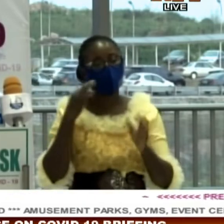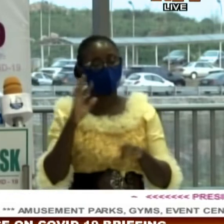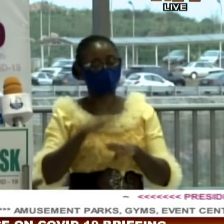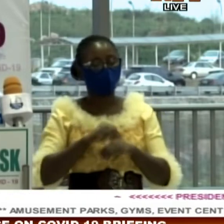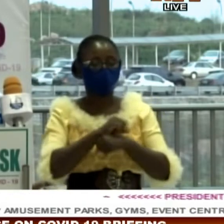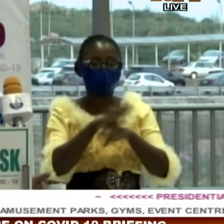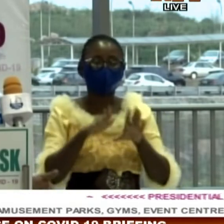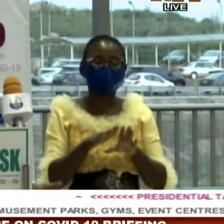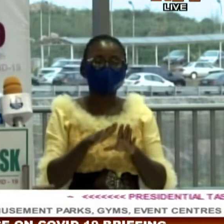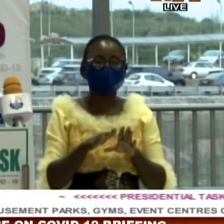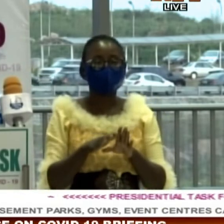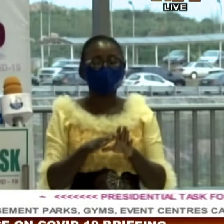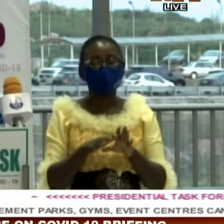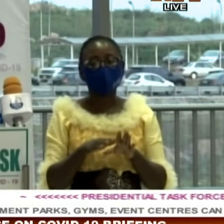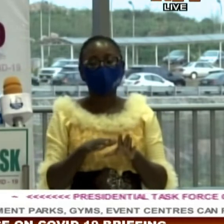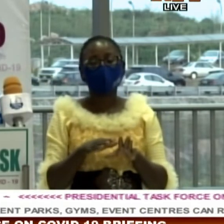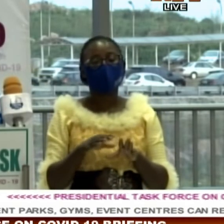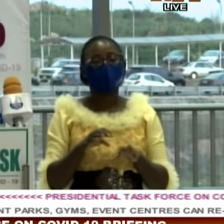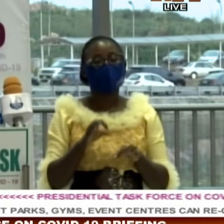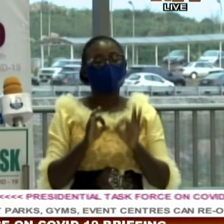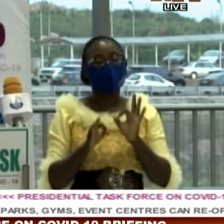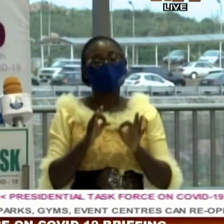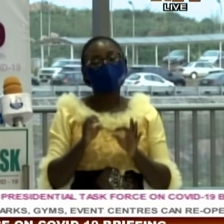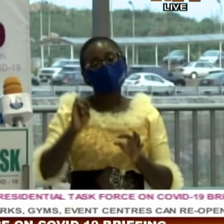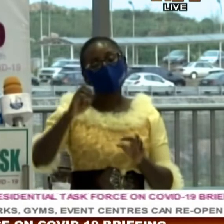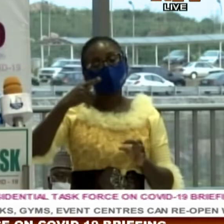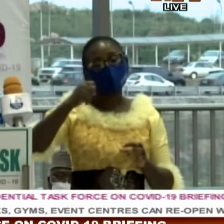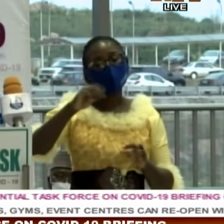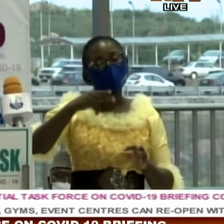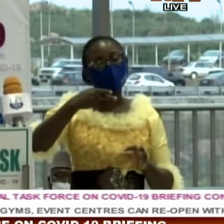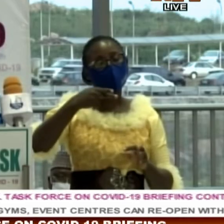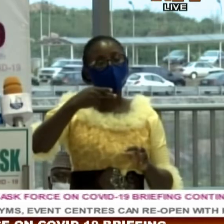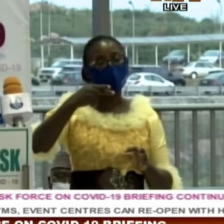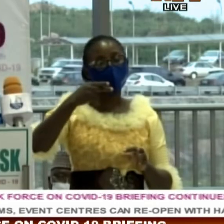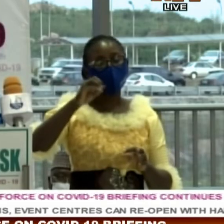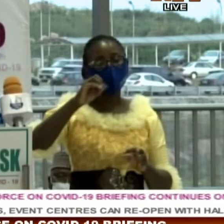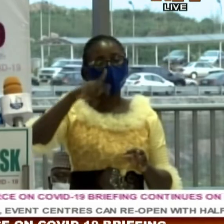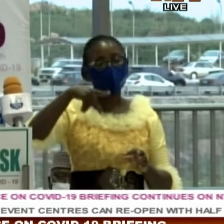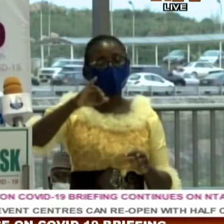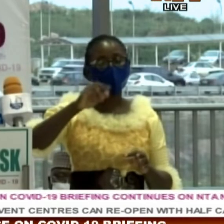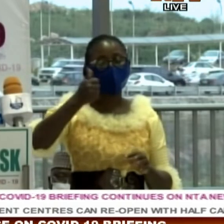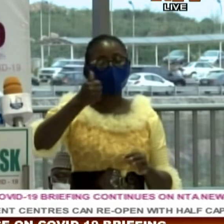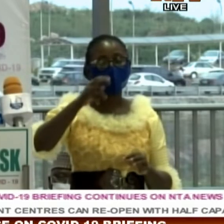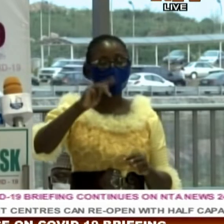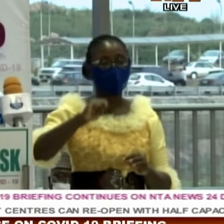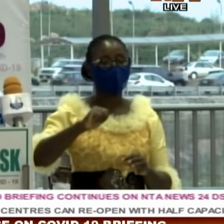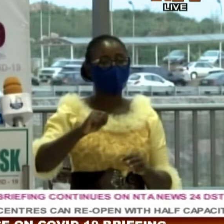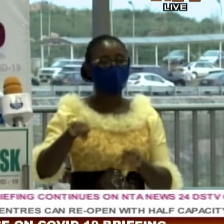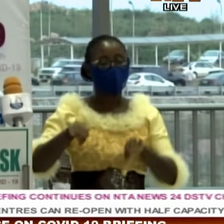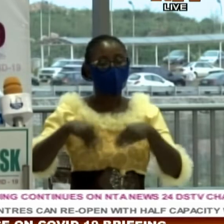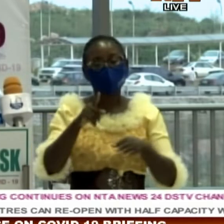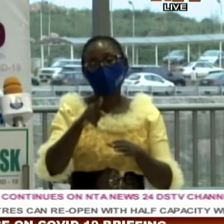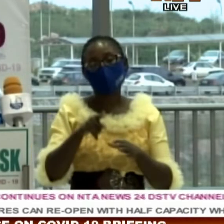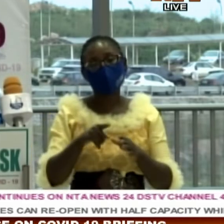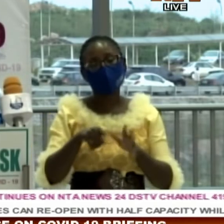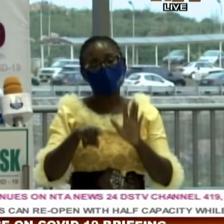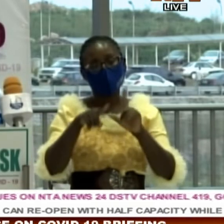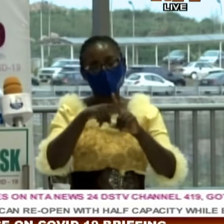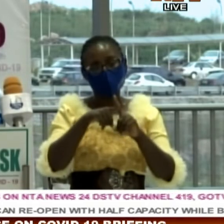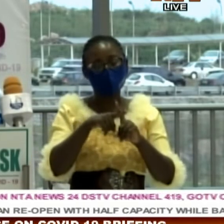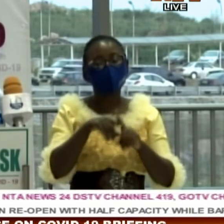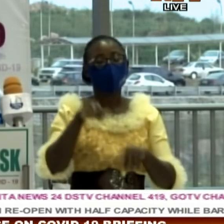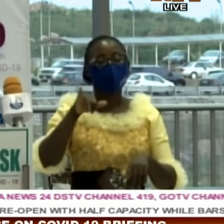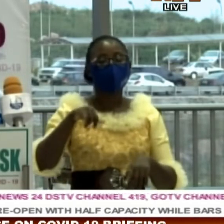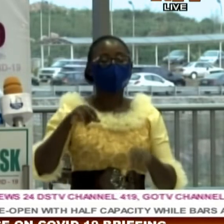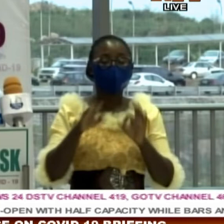And if Ethiopian will make a mistake and carry you with a positive result, they come here, they take you back to where you come from. If you are Nigerian, you go inside,